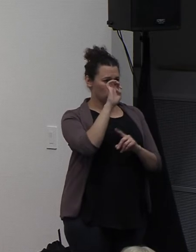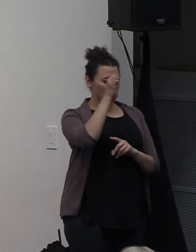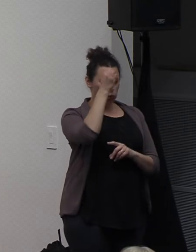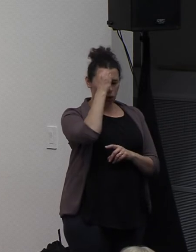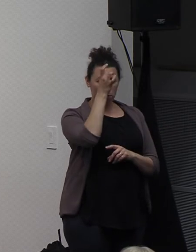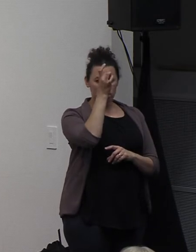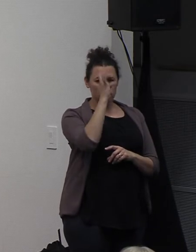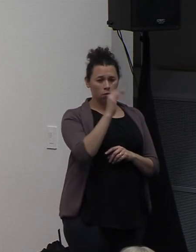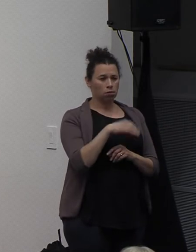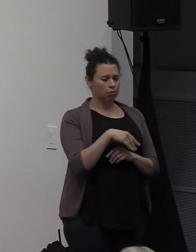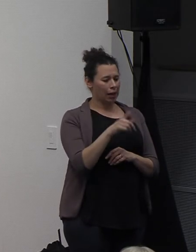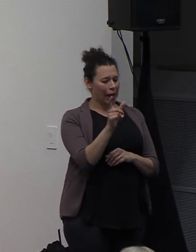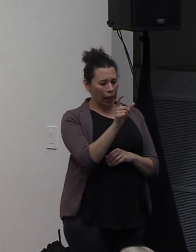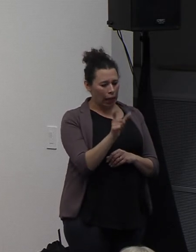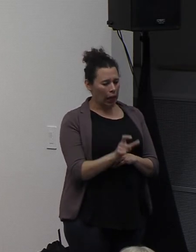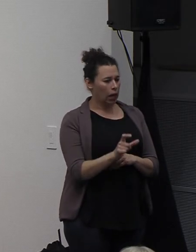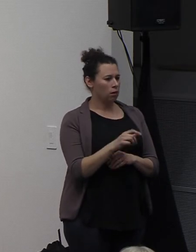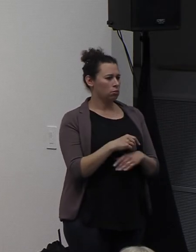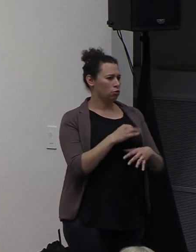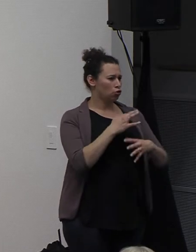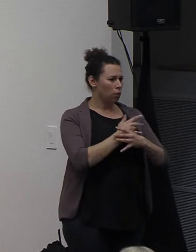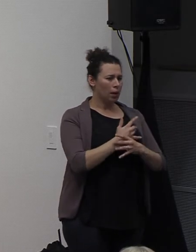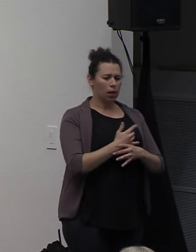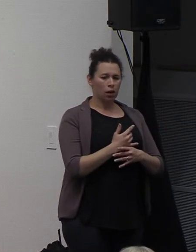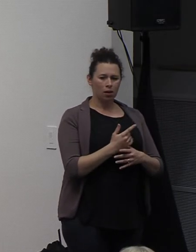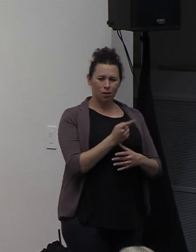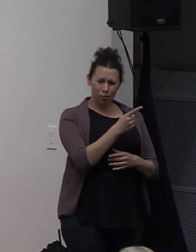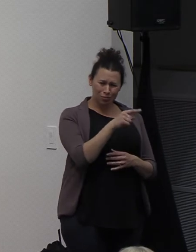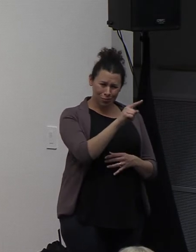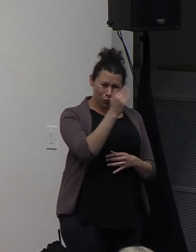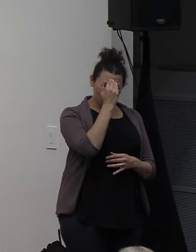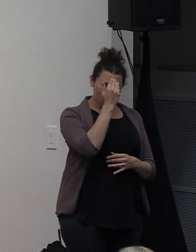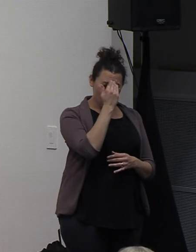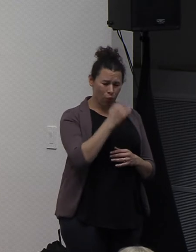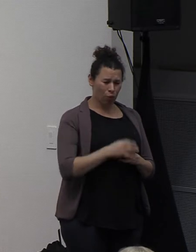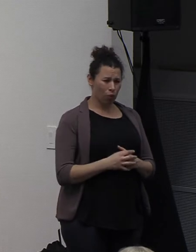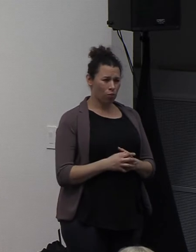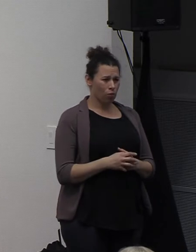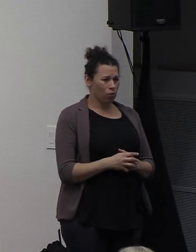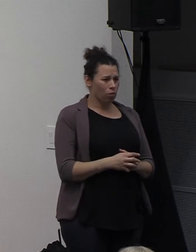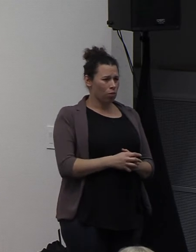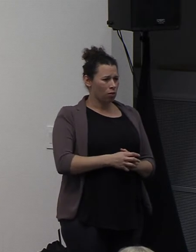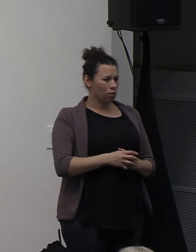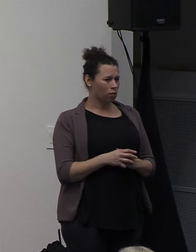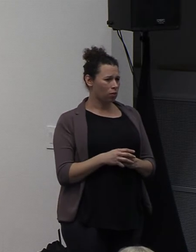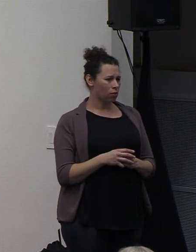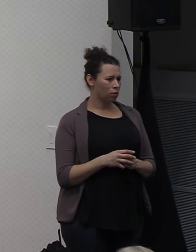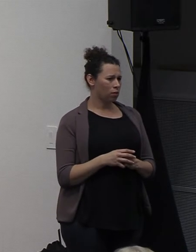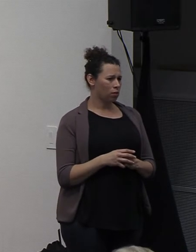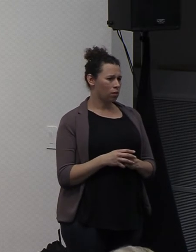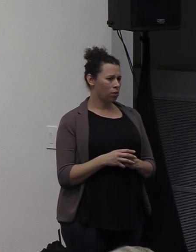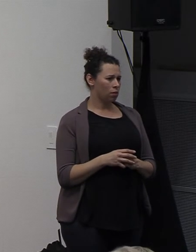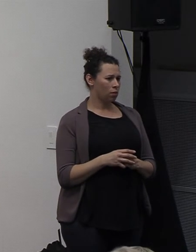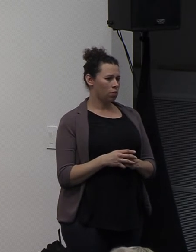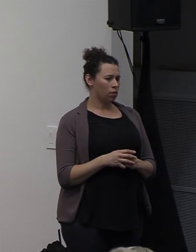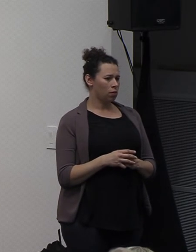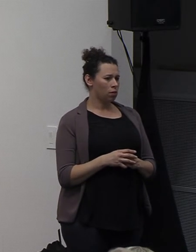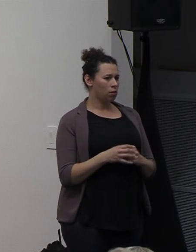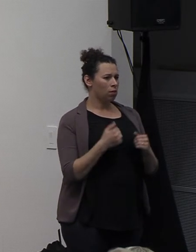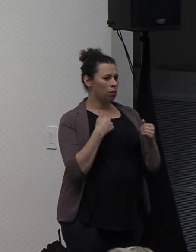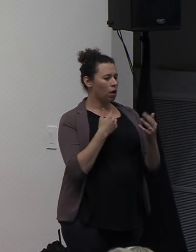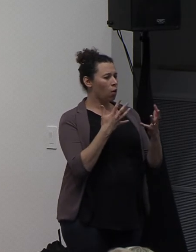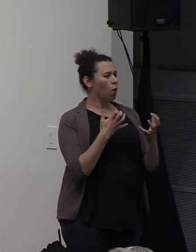in Italy, in Germany, you know? And I would like to be an upstander, not a